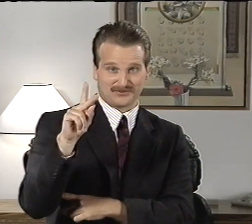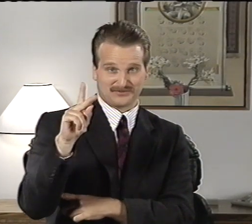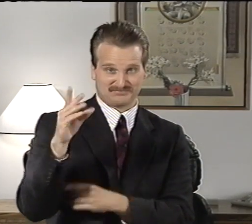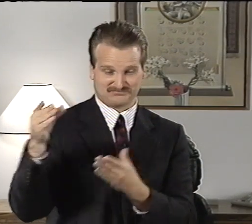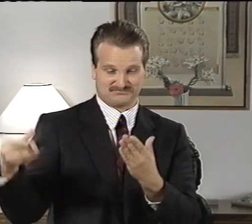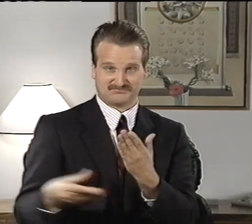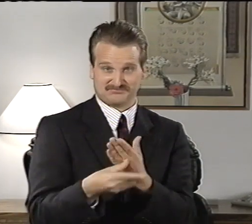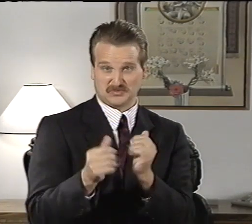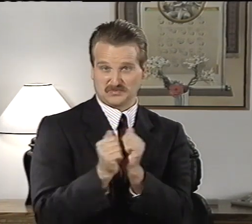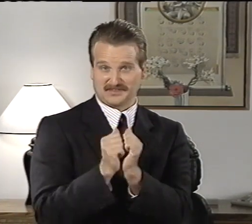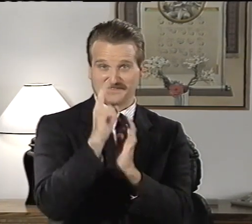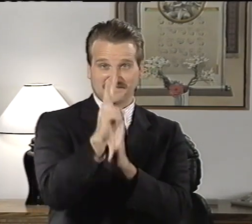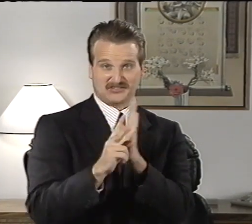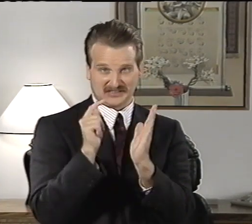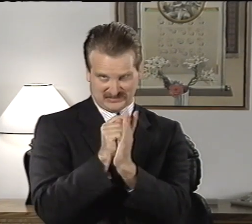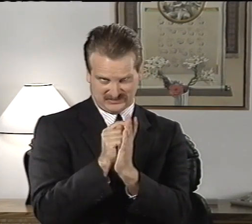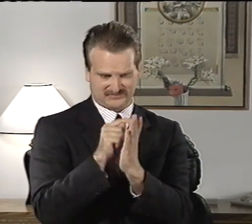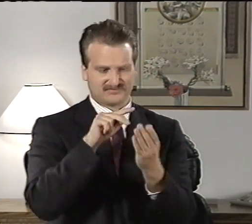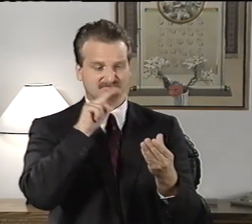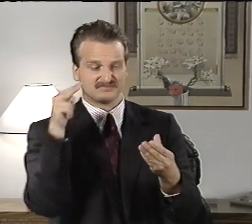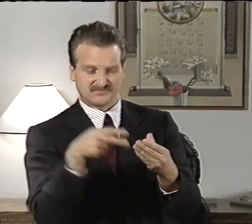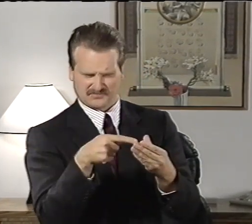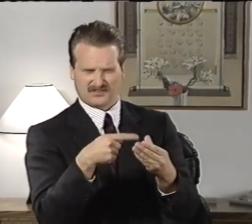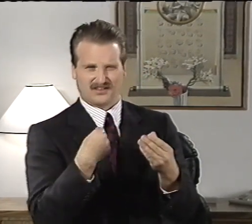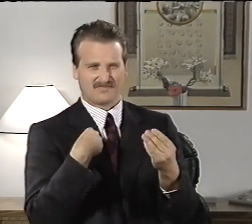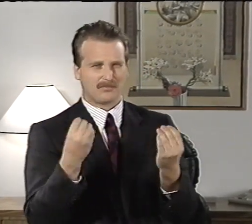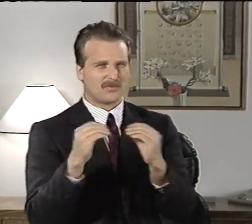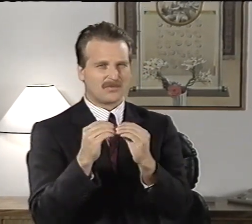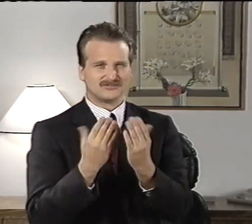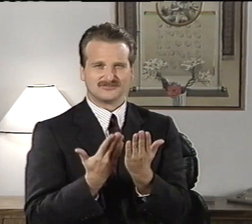You have a work booklet that accompanies this videotape,